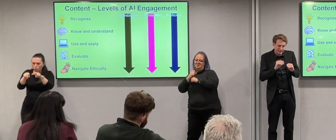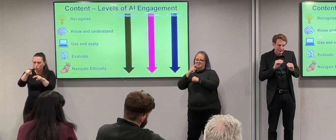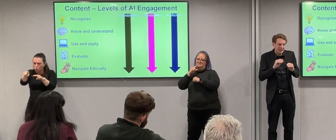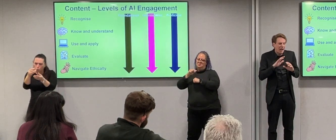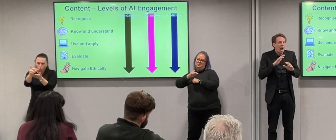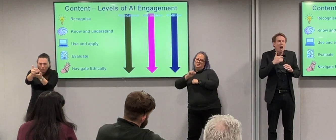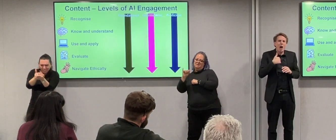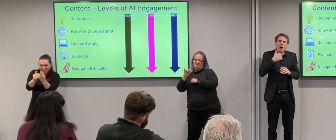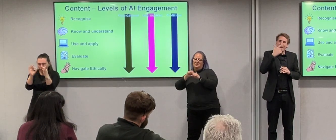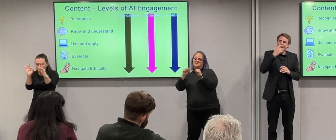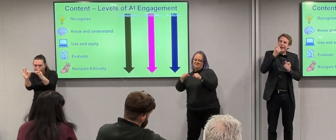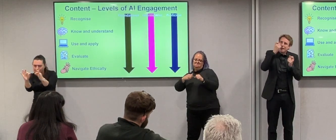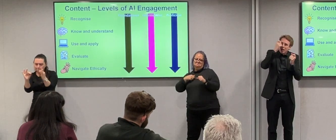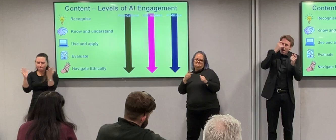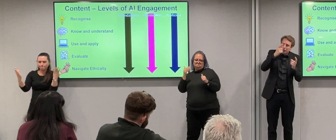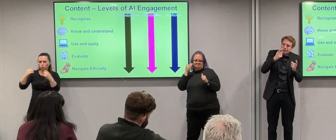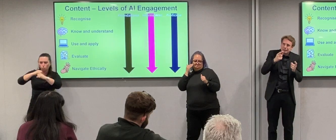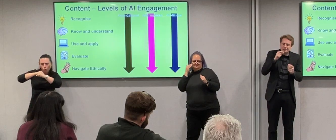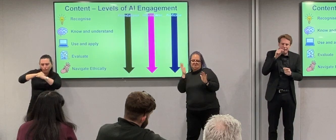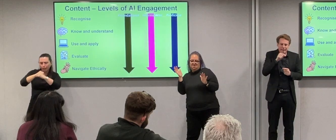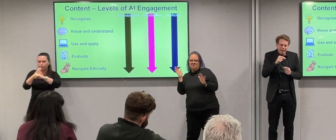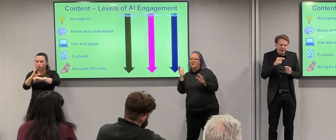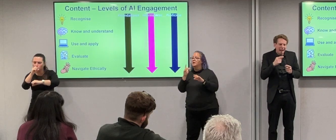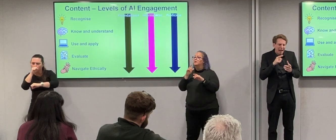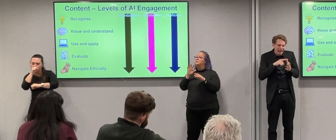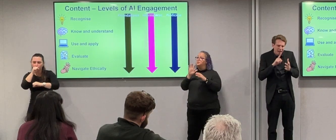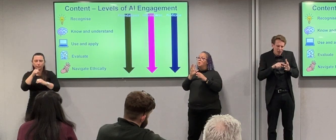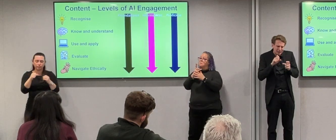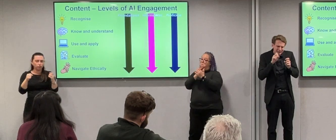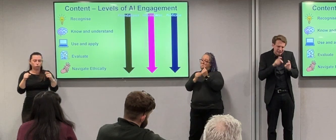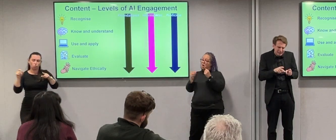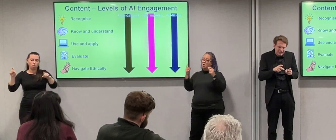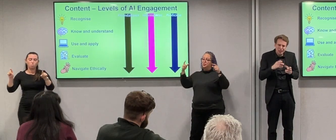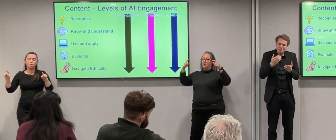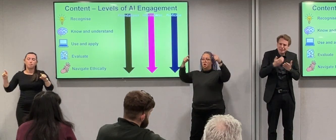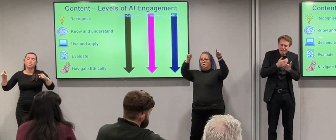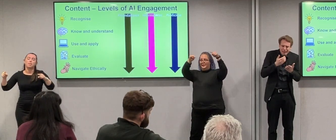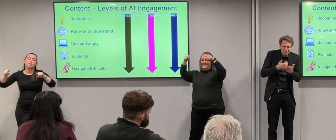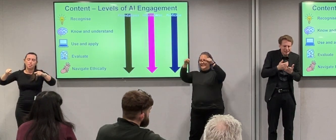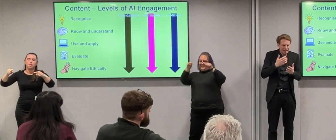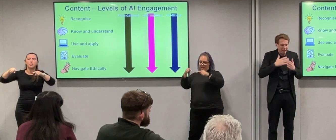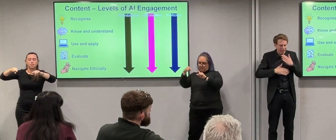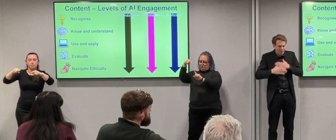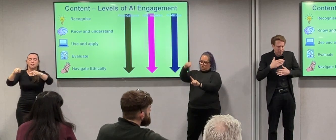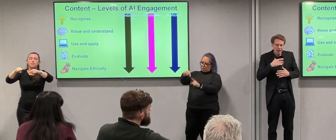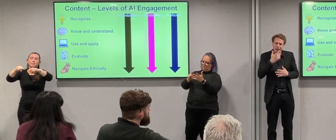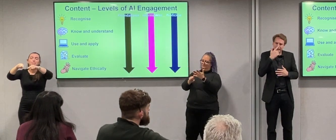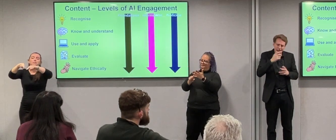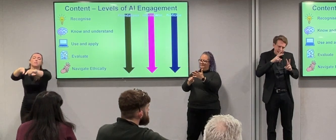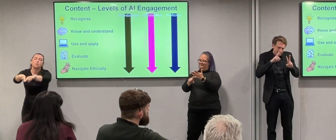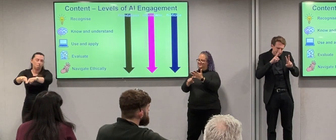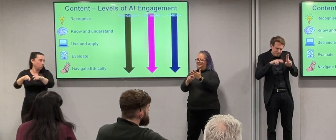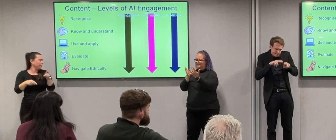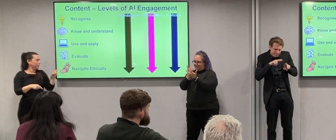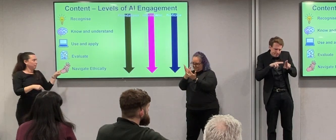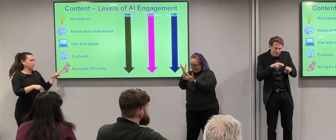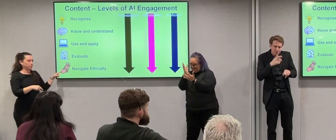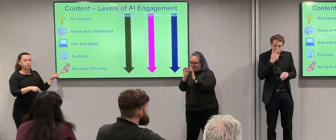system. So they're both getting to that navigate ethically point, but they're very different